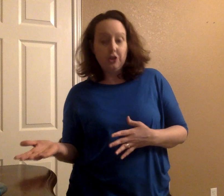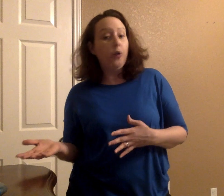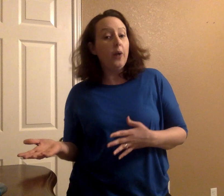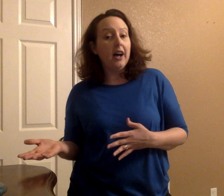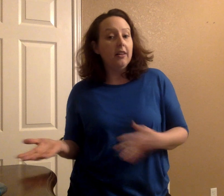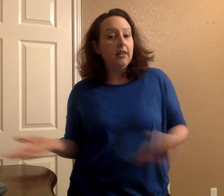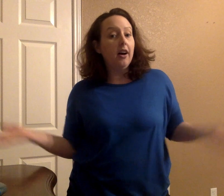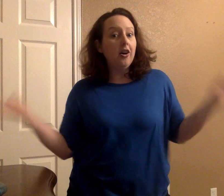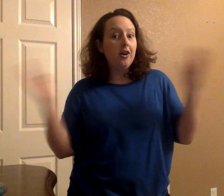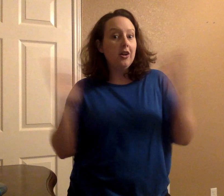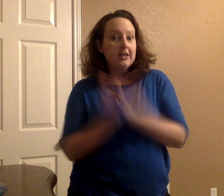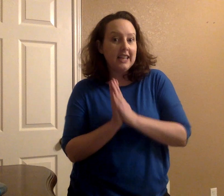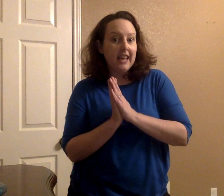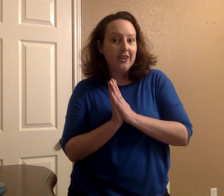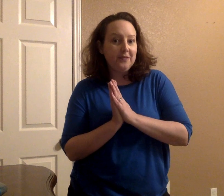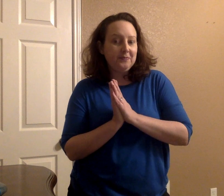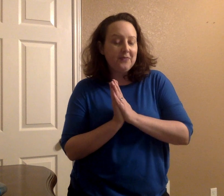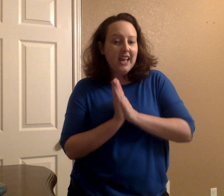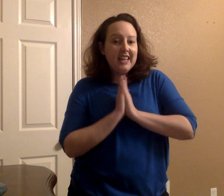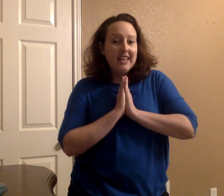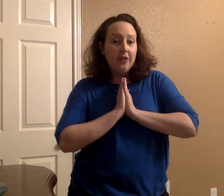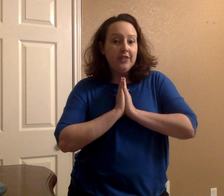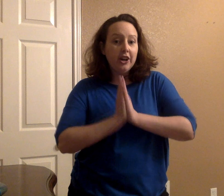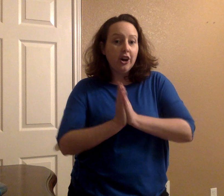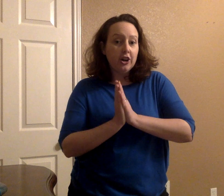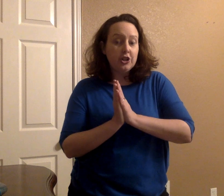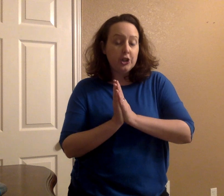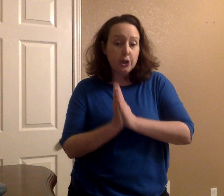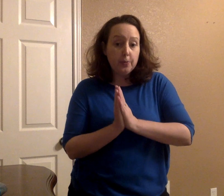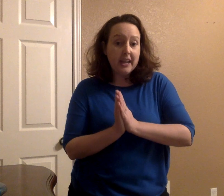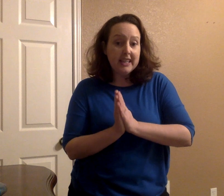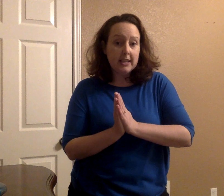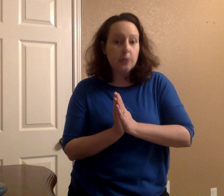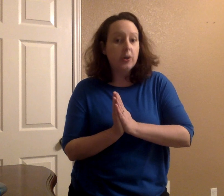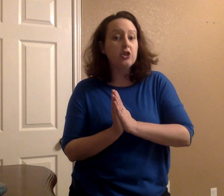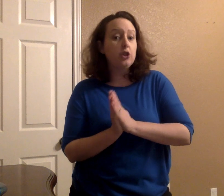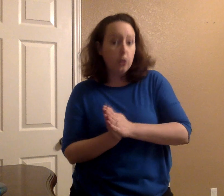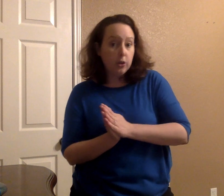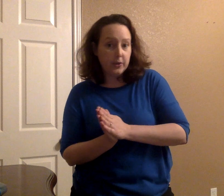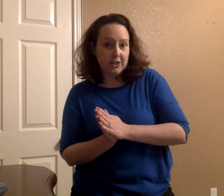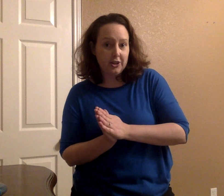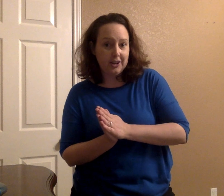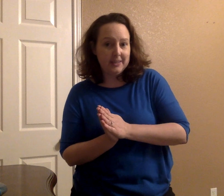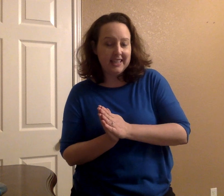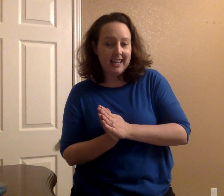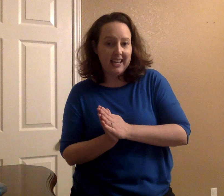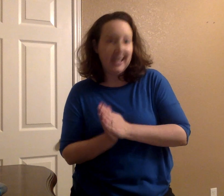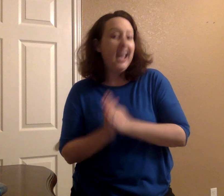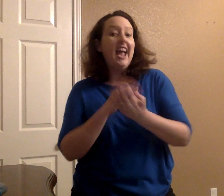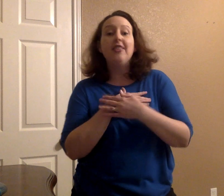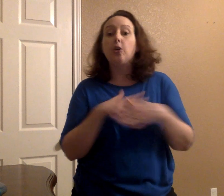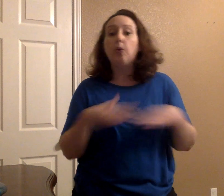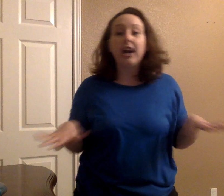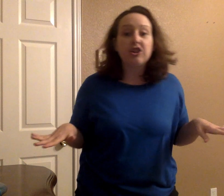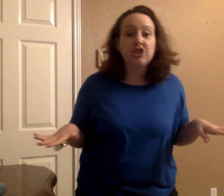Noel, all together. Now, there are two places where soloists are going to be singing and the choir is